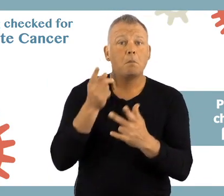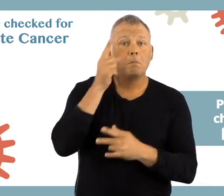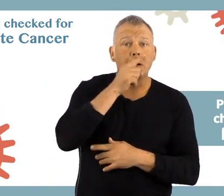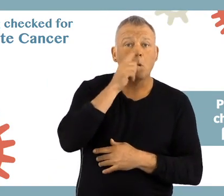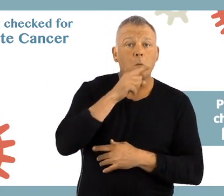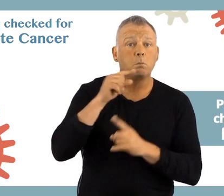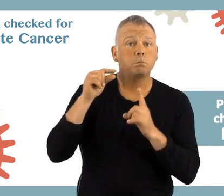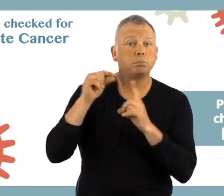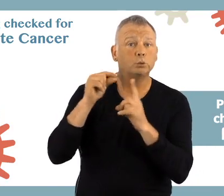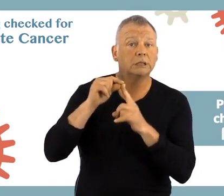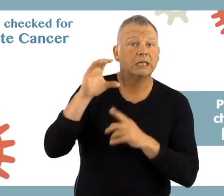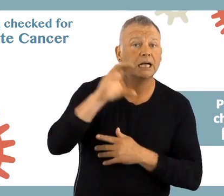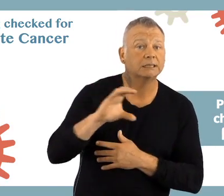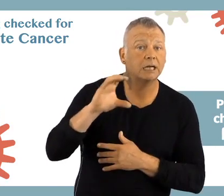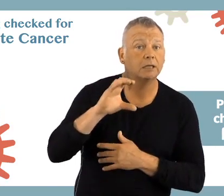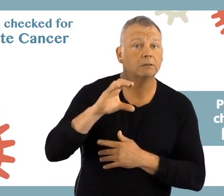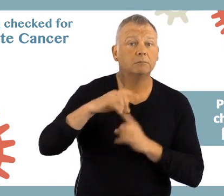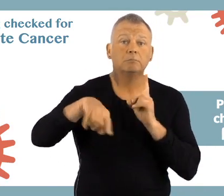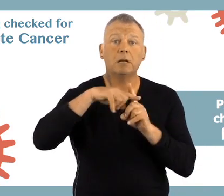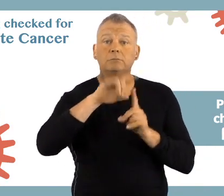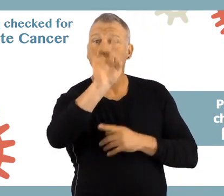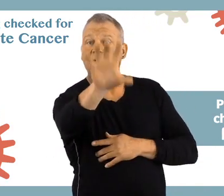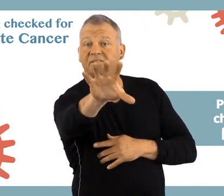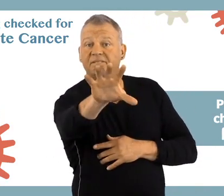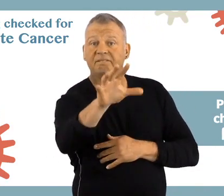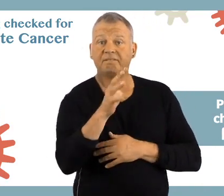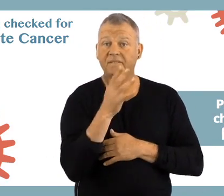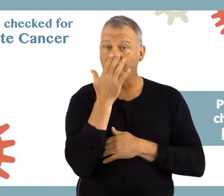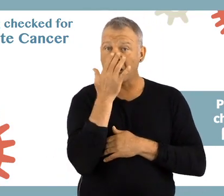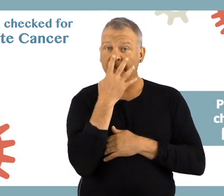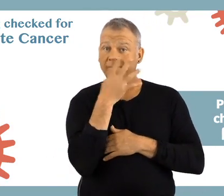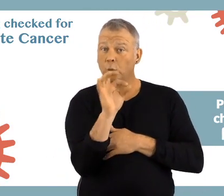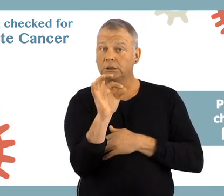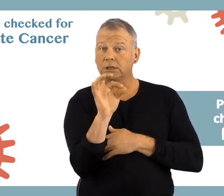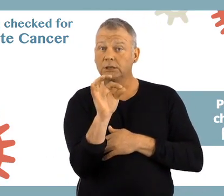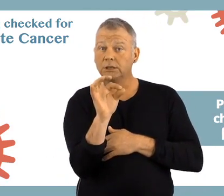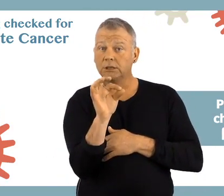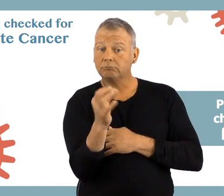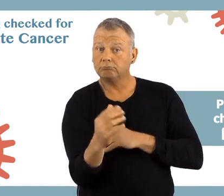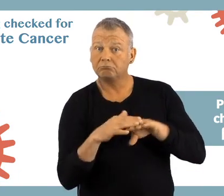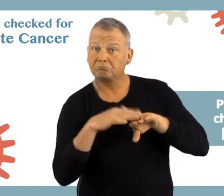Do you have a family history of prostate cancer and are 40 years old or more?